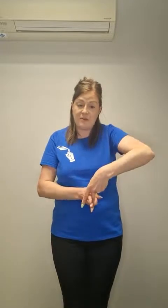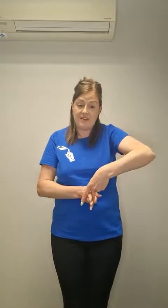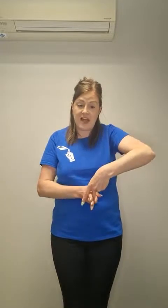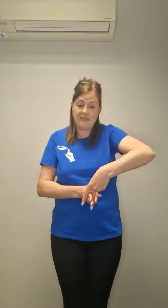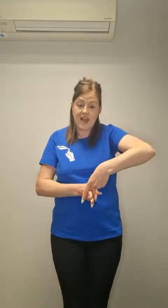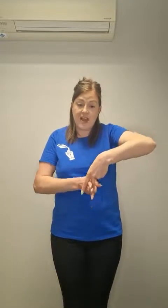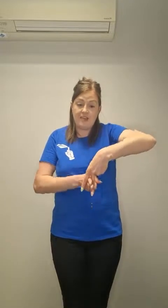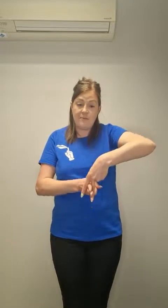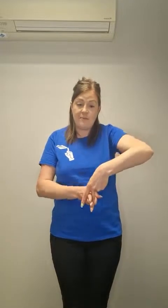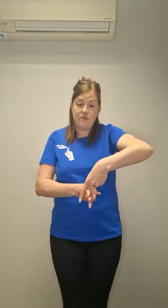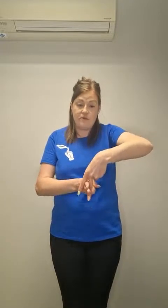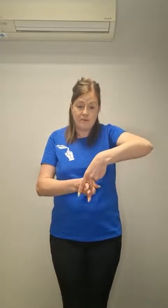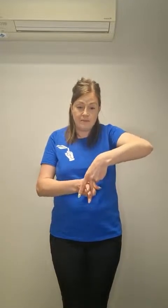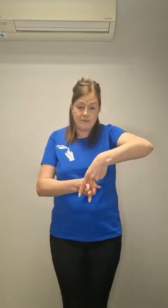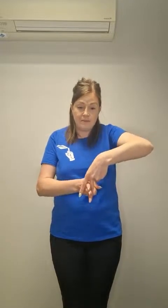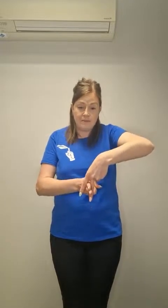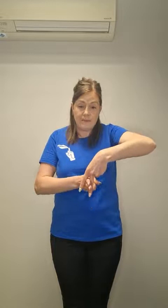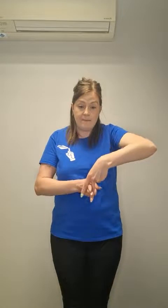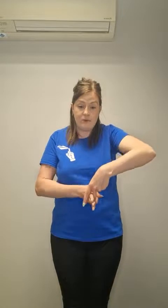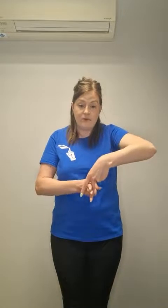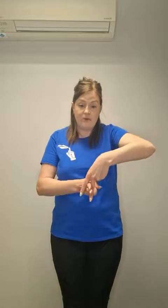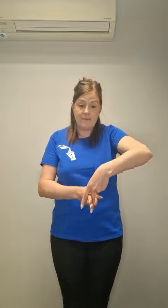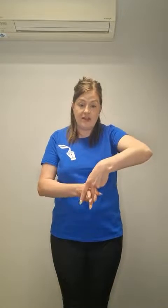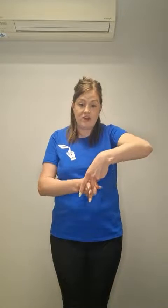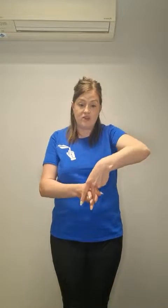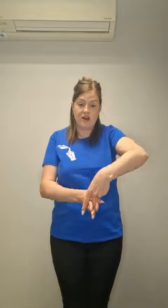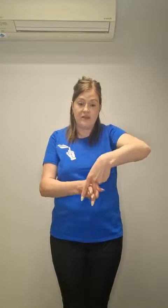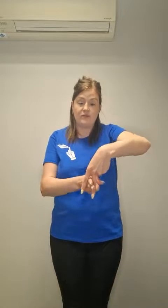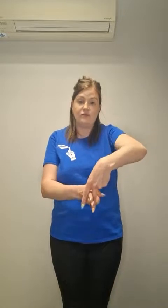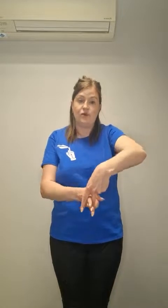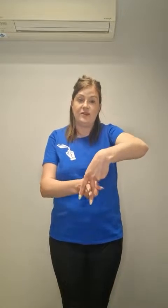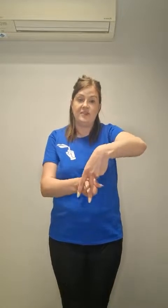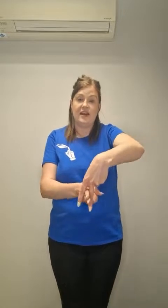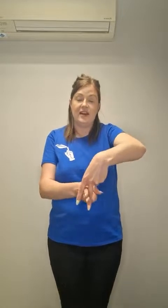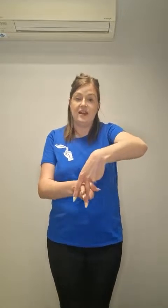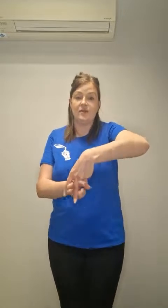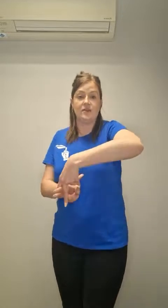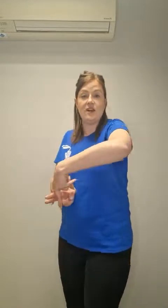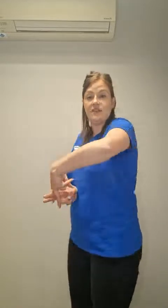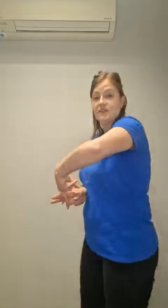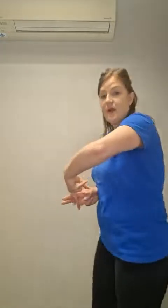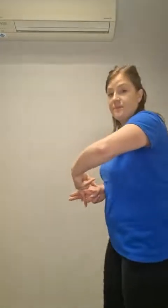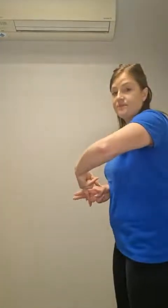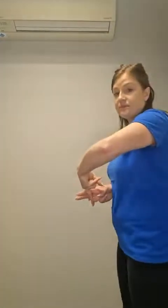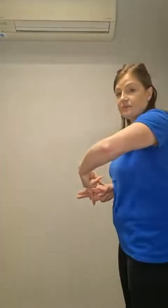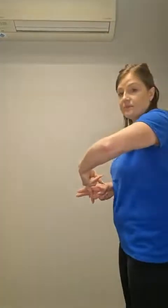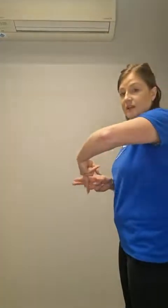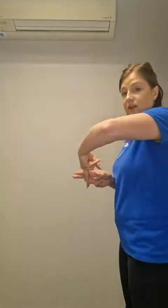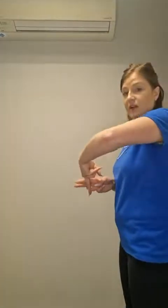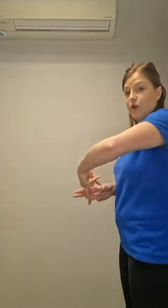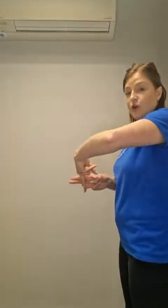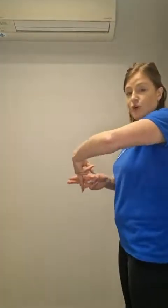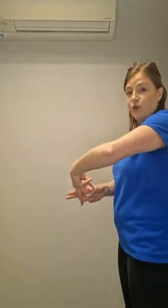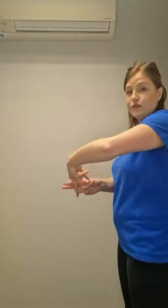down, then moving formation travels forward slightly. So I'll turn this way. Horse